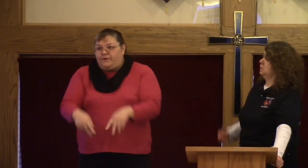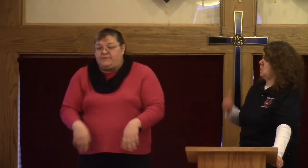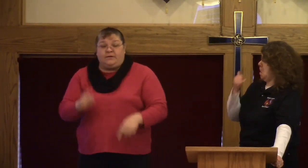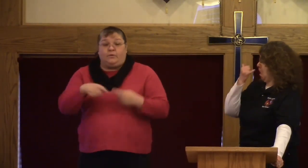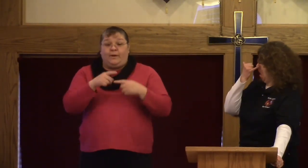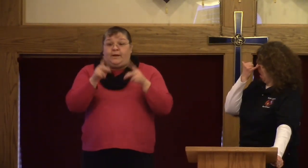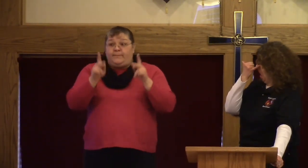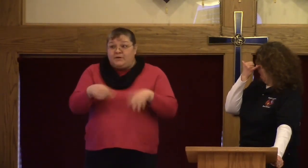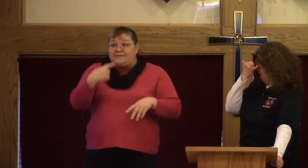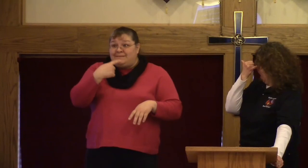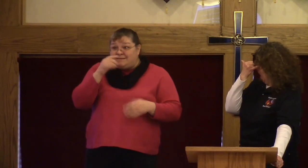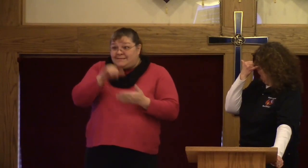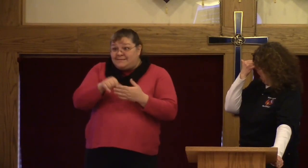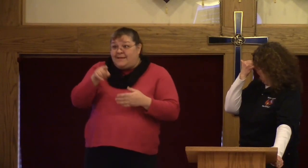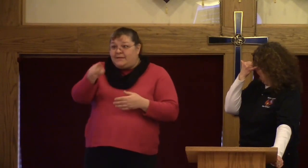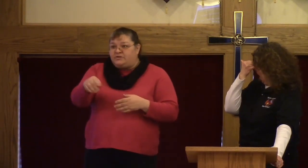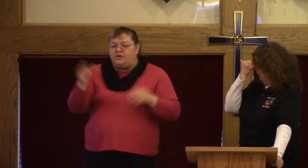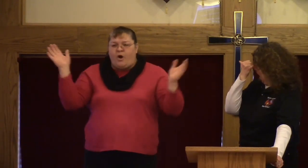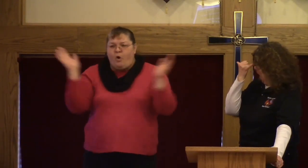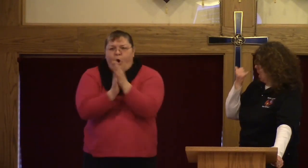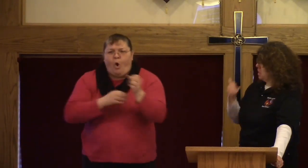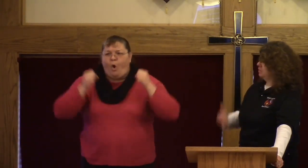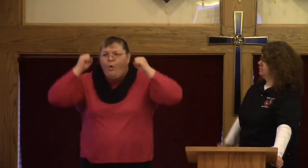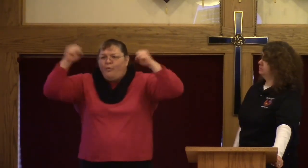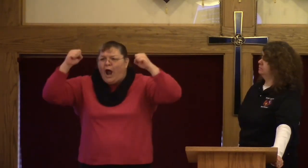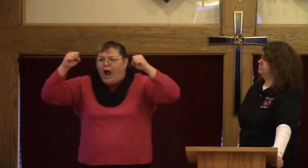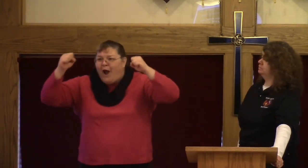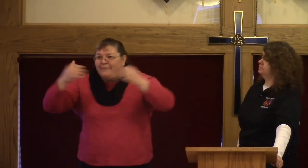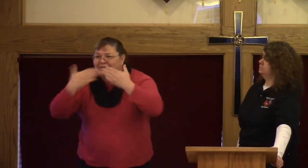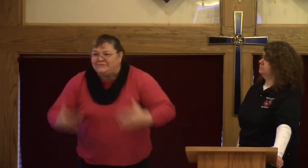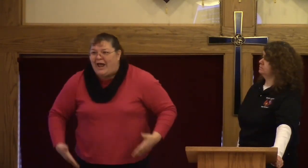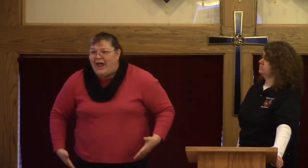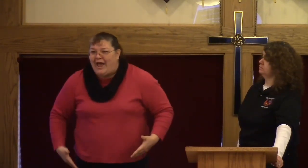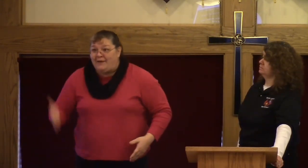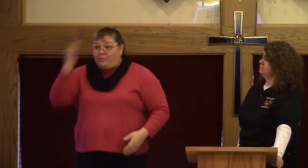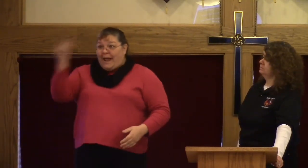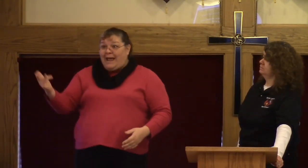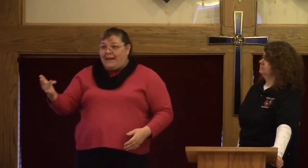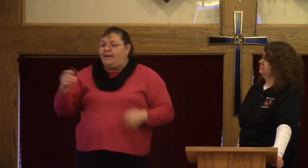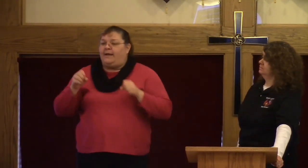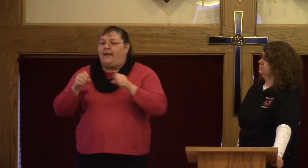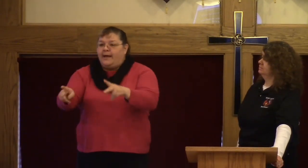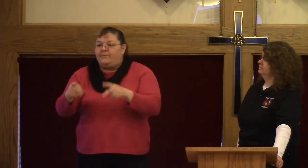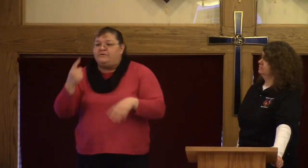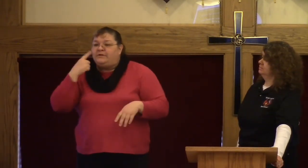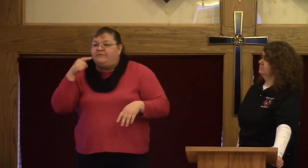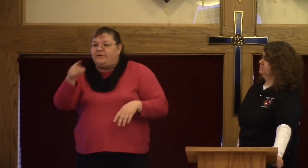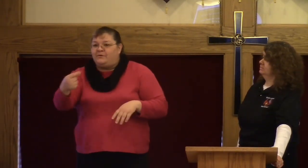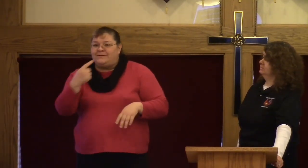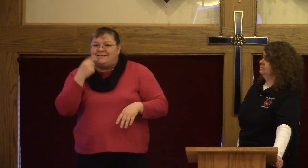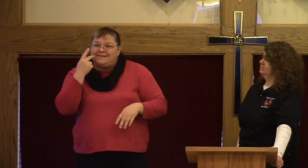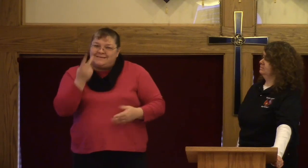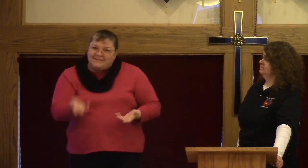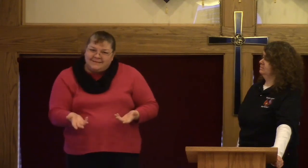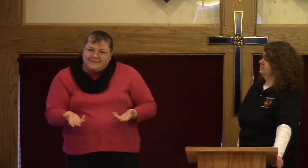you are the perfect person. When a person says that to you, wow, that's good, wow. Opportunity to